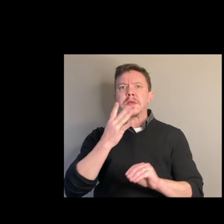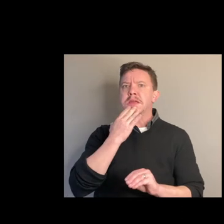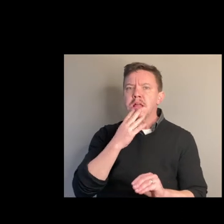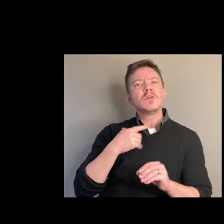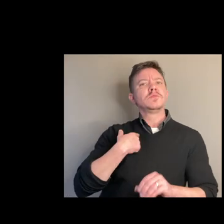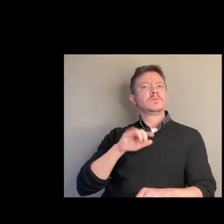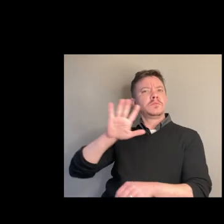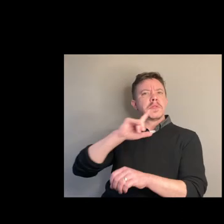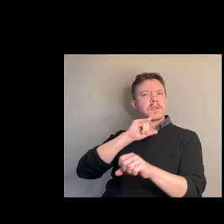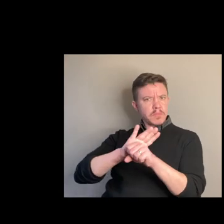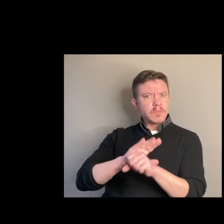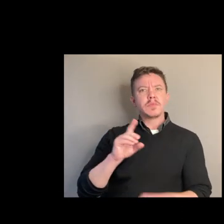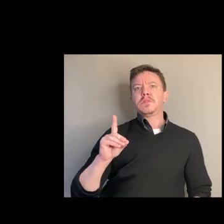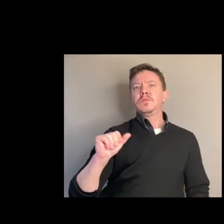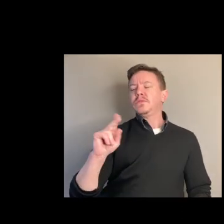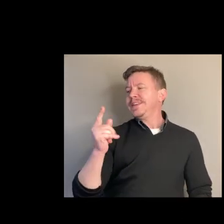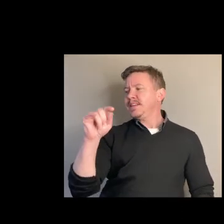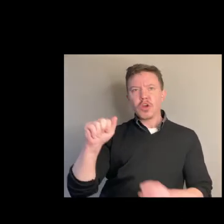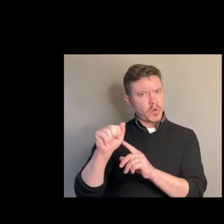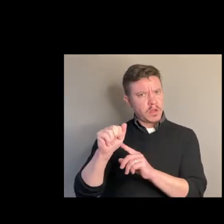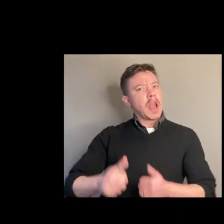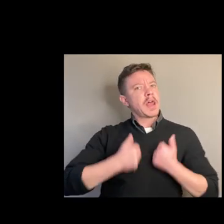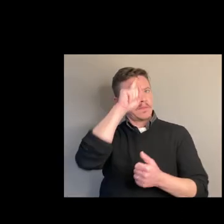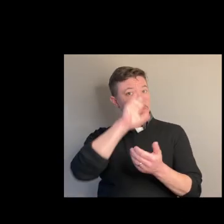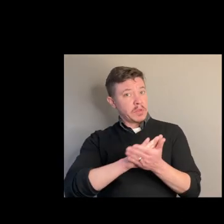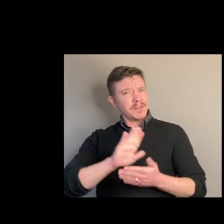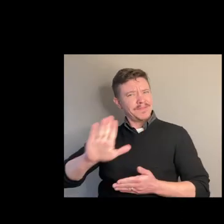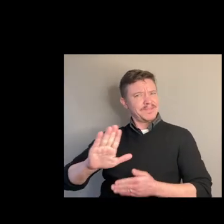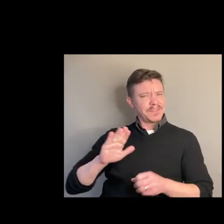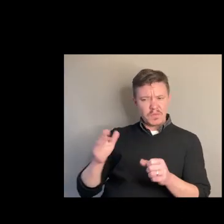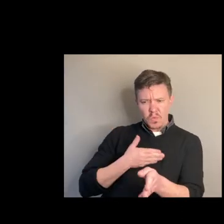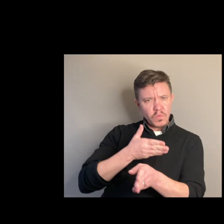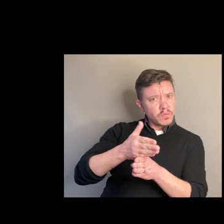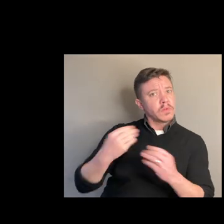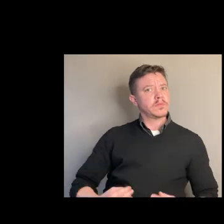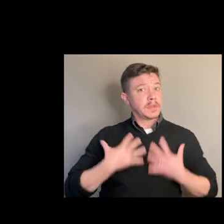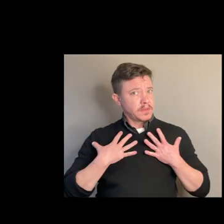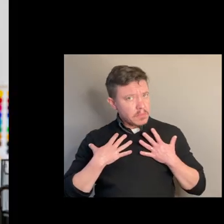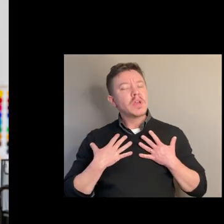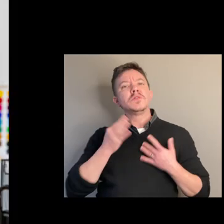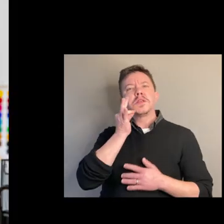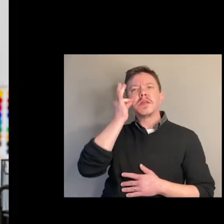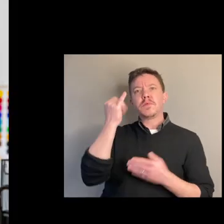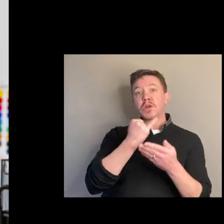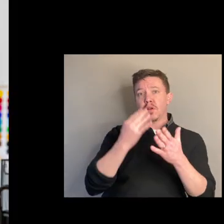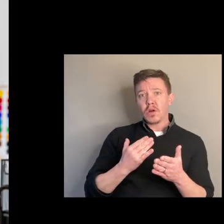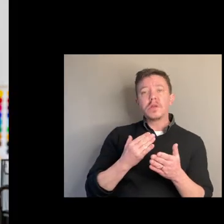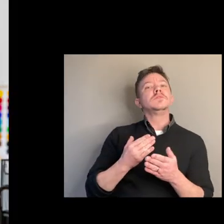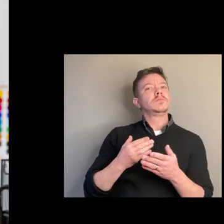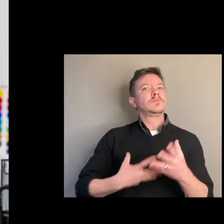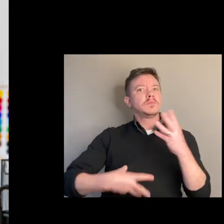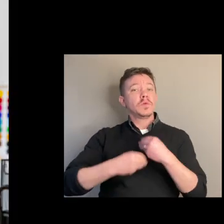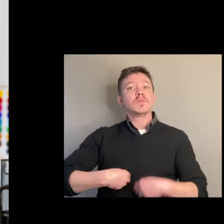Dakota life and belief. His incredible career has inspired generations of Native artists, including Jeffrey Gibson, who has created